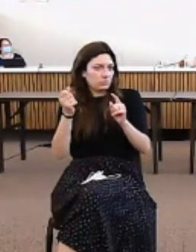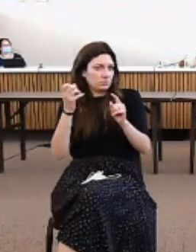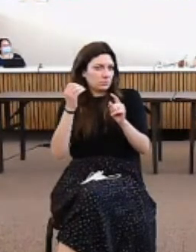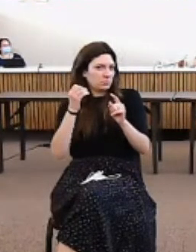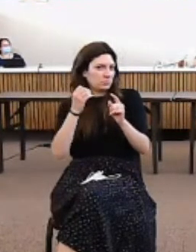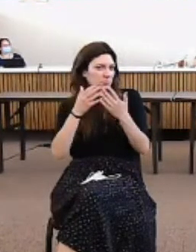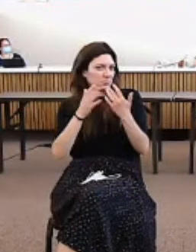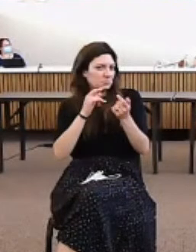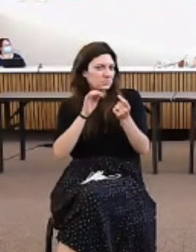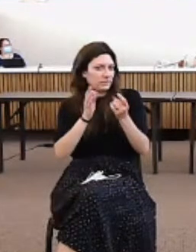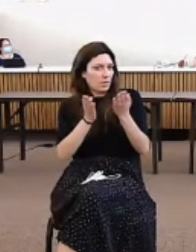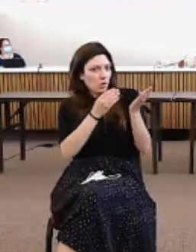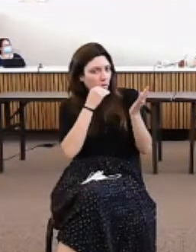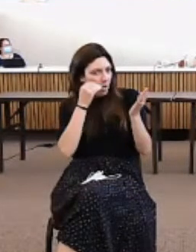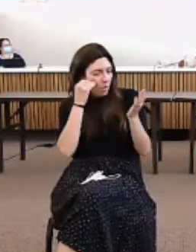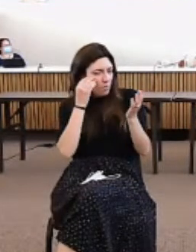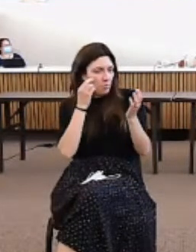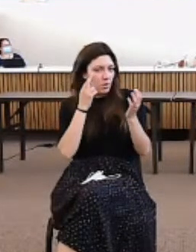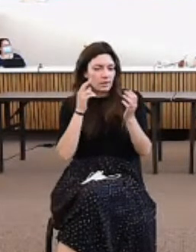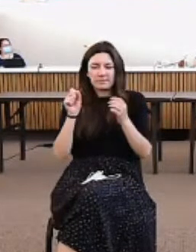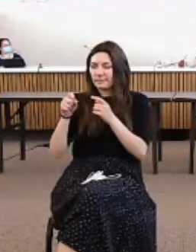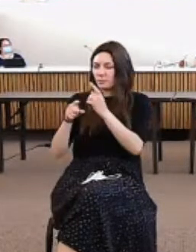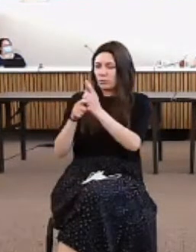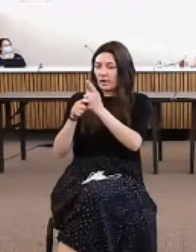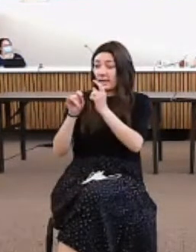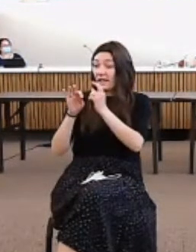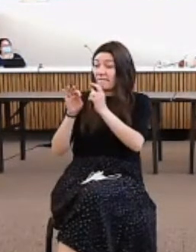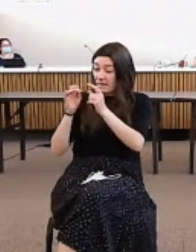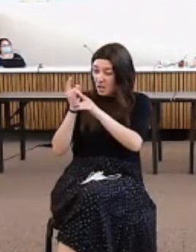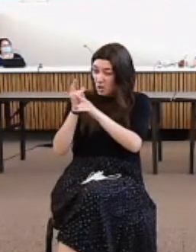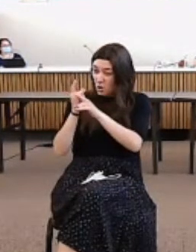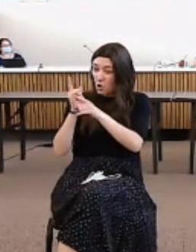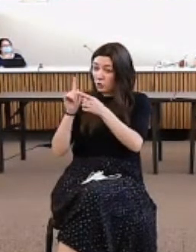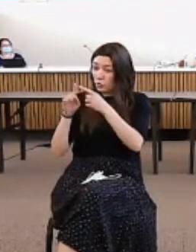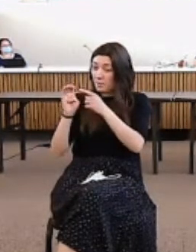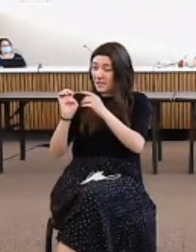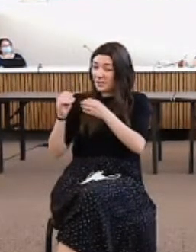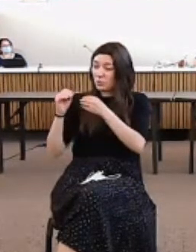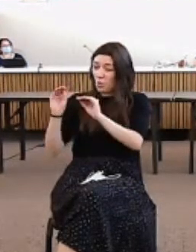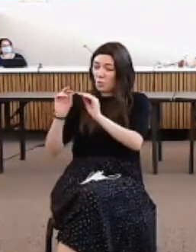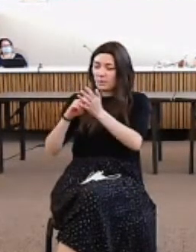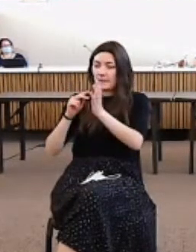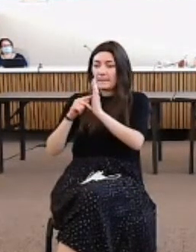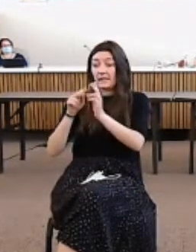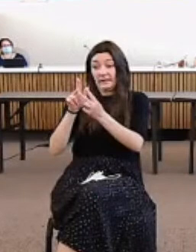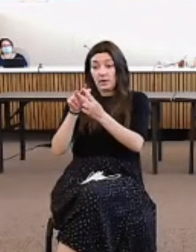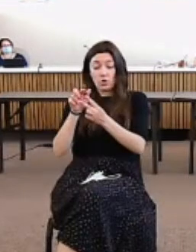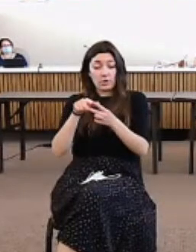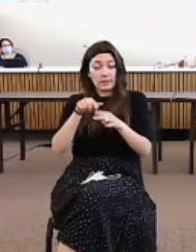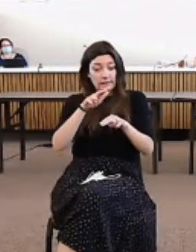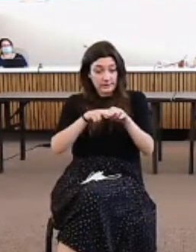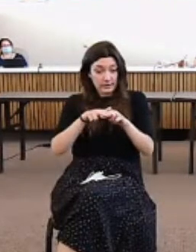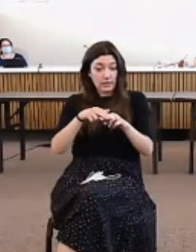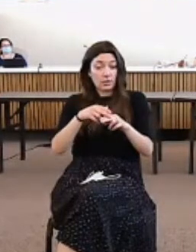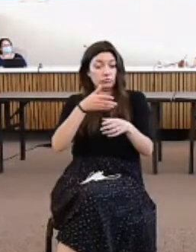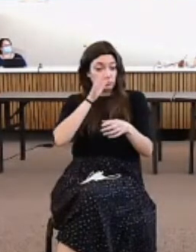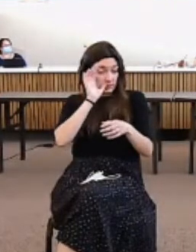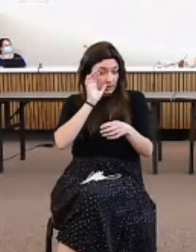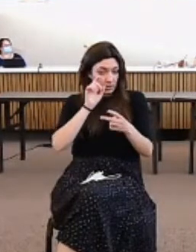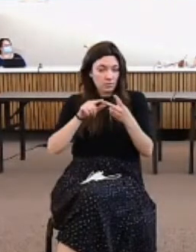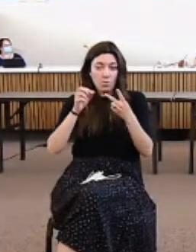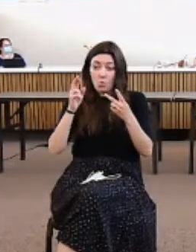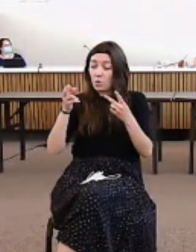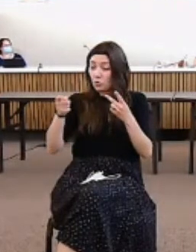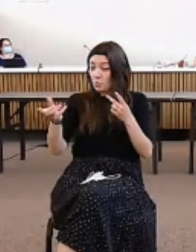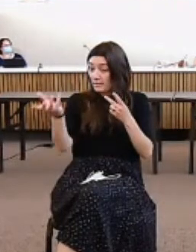If they're taken home, that goes, my point is if it's alcohol to be sold, that goes with either Take. sit down, is served in-house, or if they've got